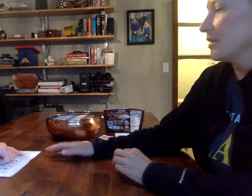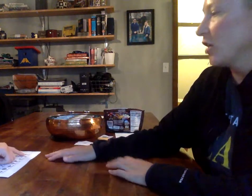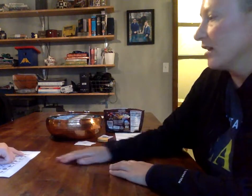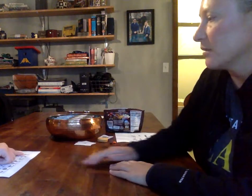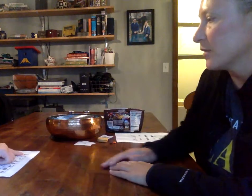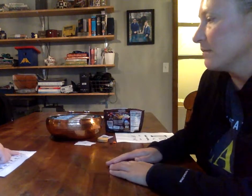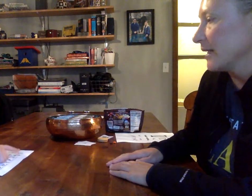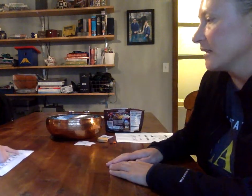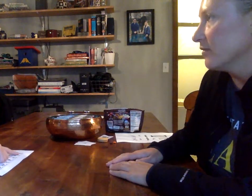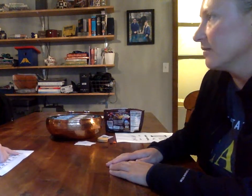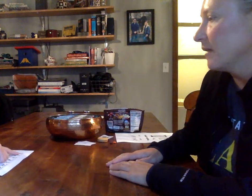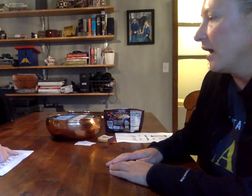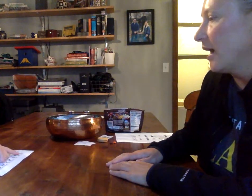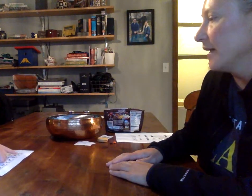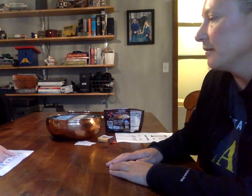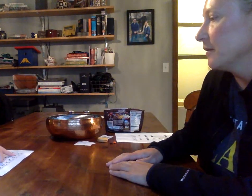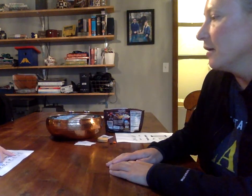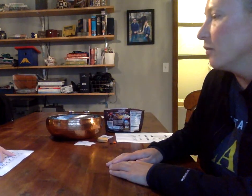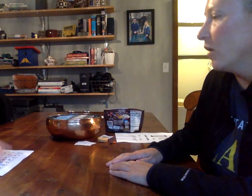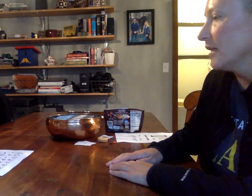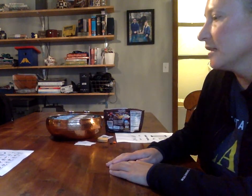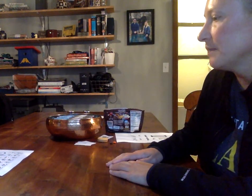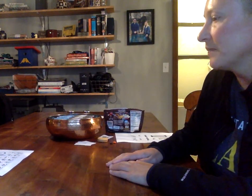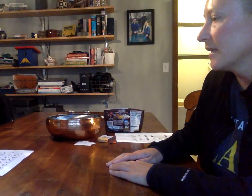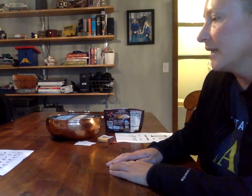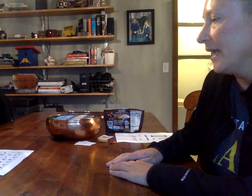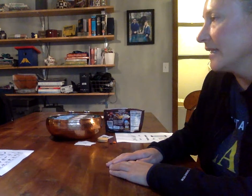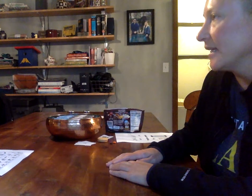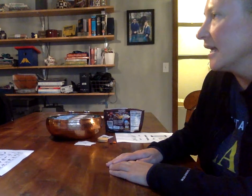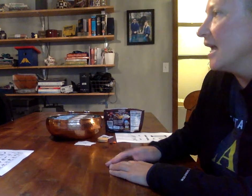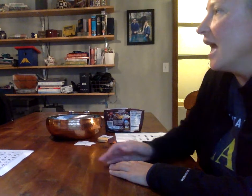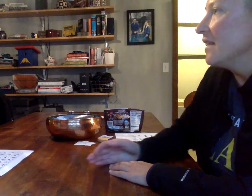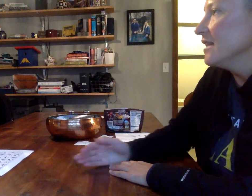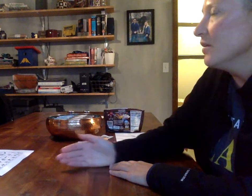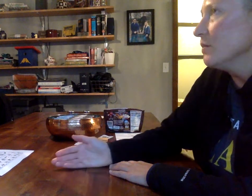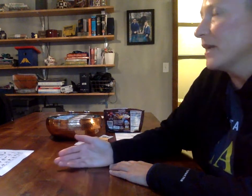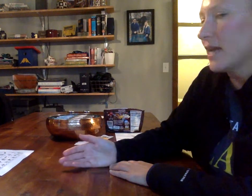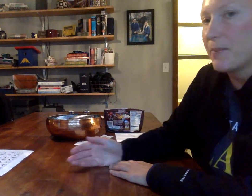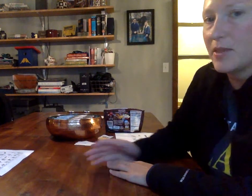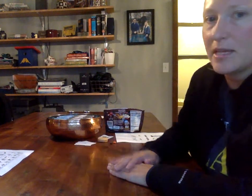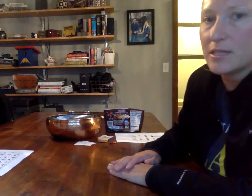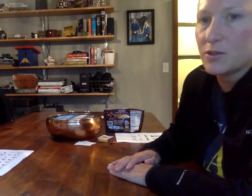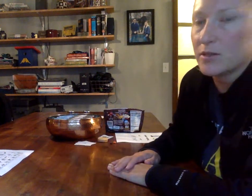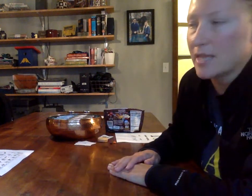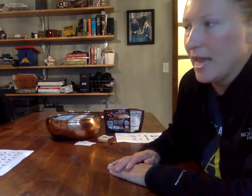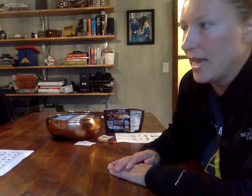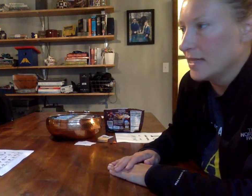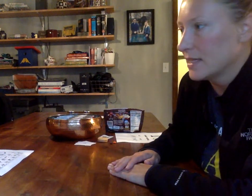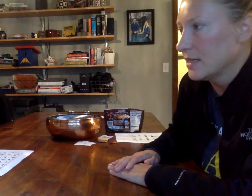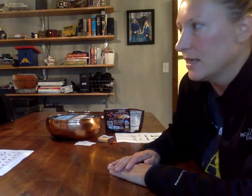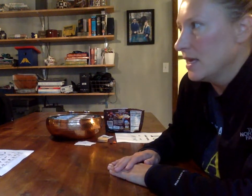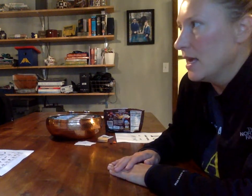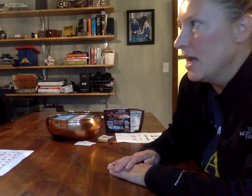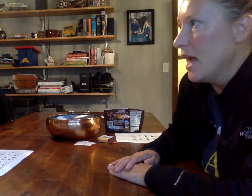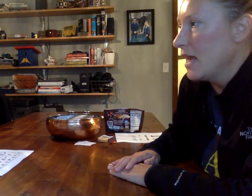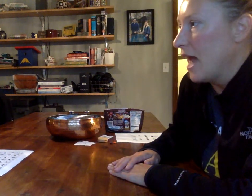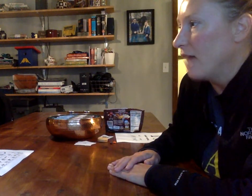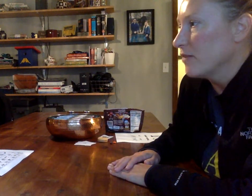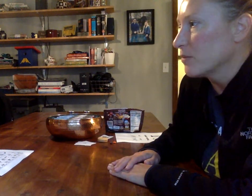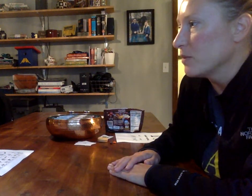child's perspective, I want candy. And then they would pick up the student's hand and have them repeat